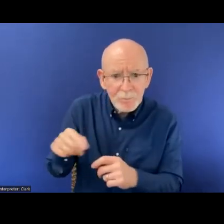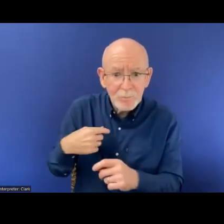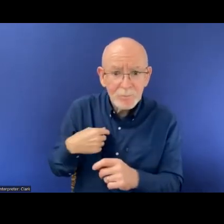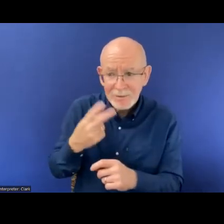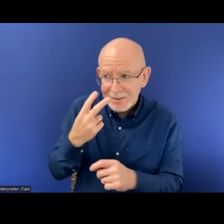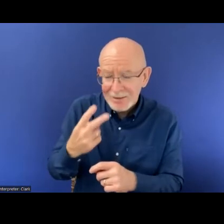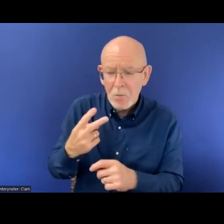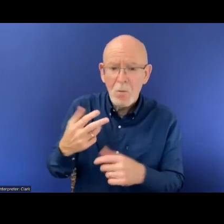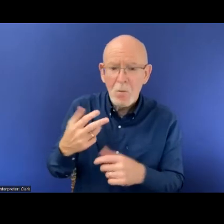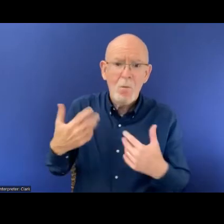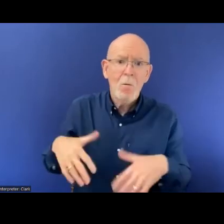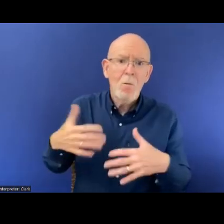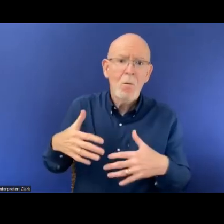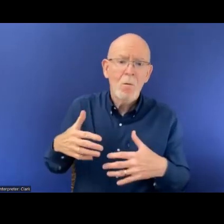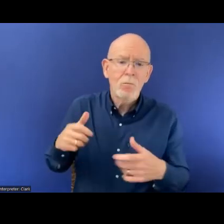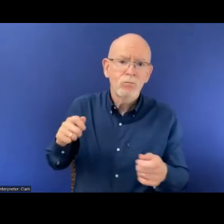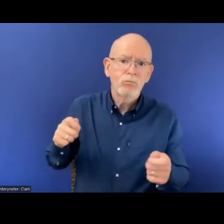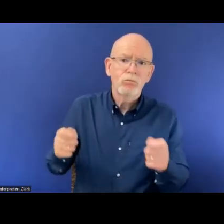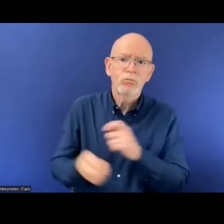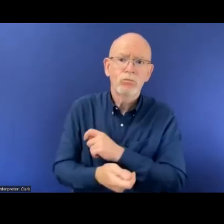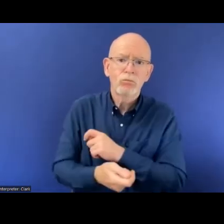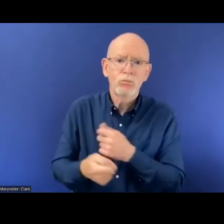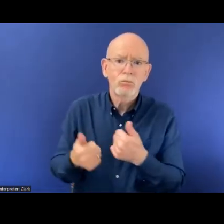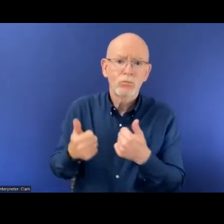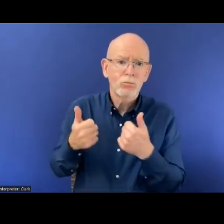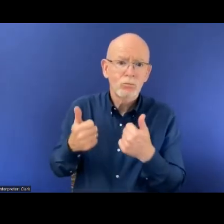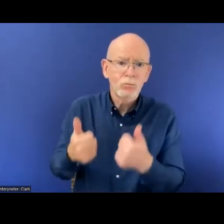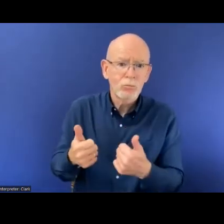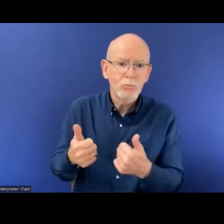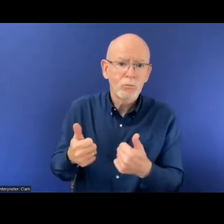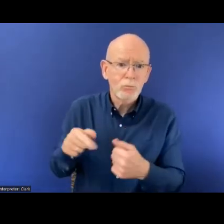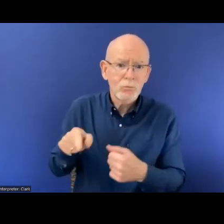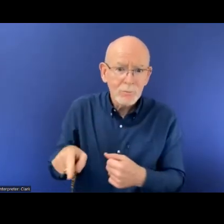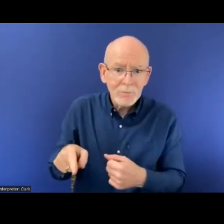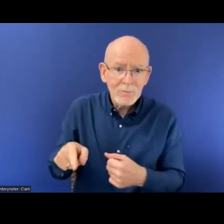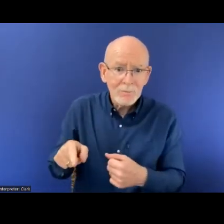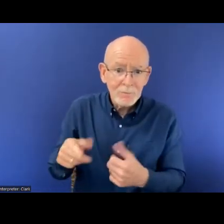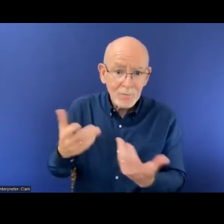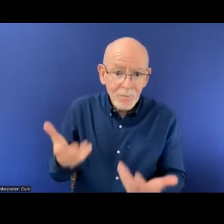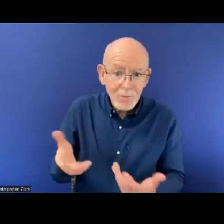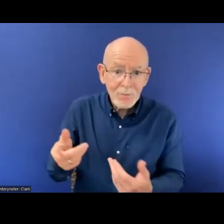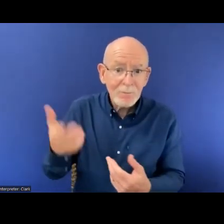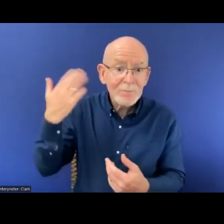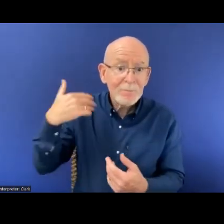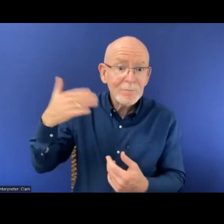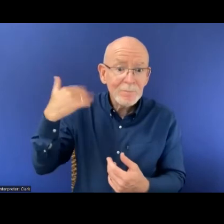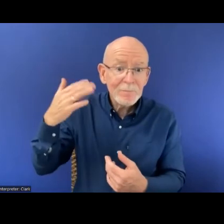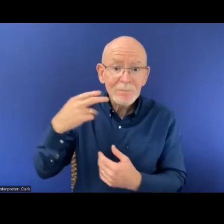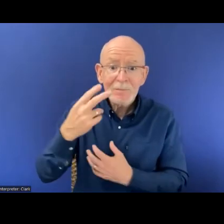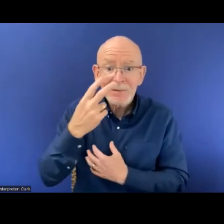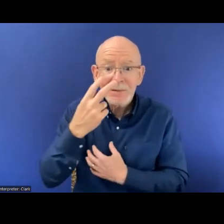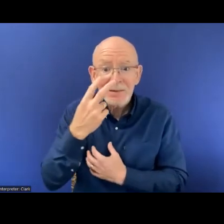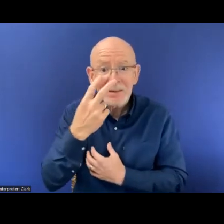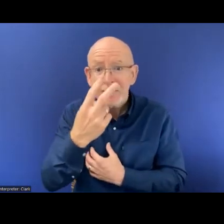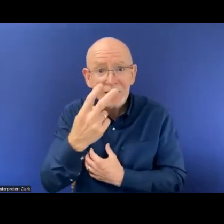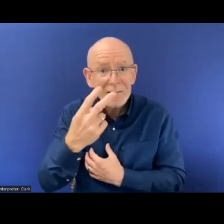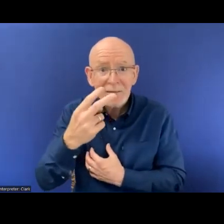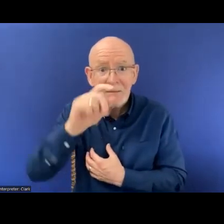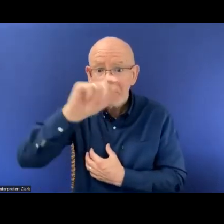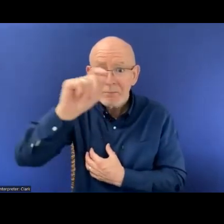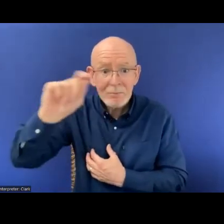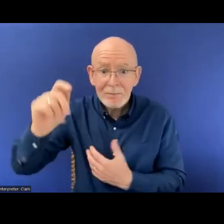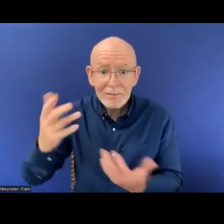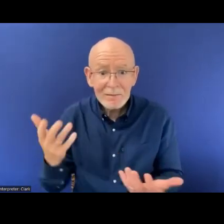watch TV. She would sit close to the TV and it was really impacting her in her studies. She's a student